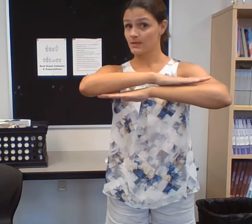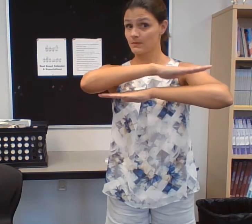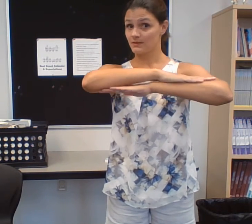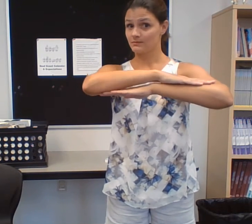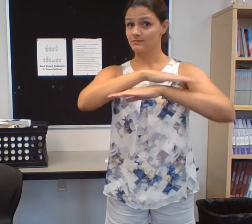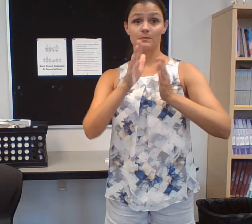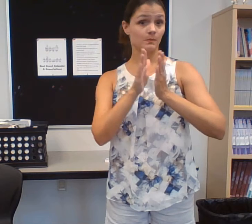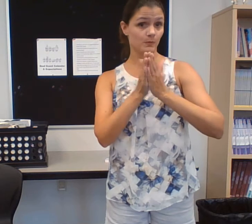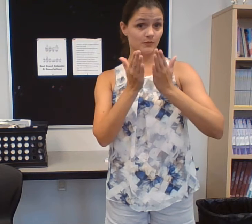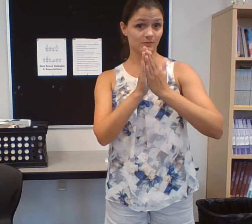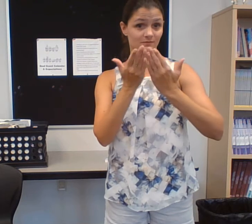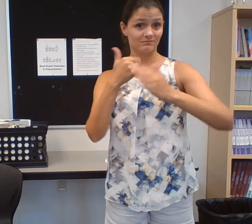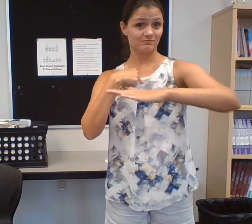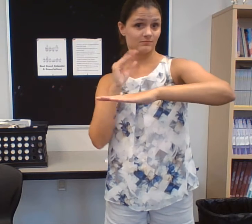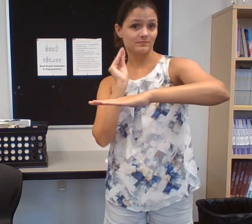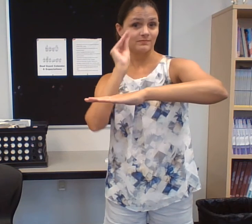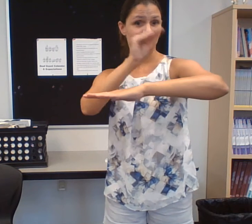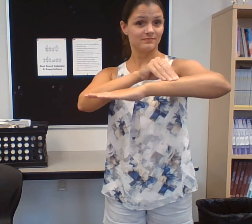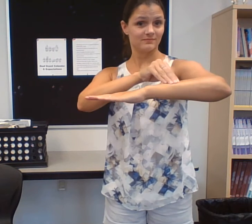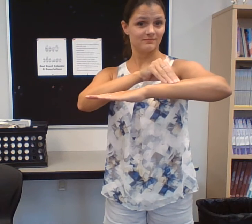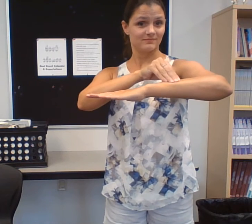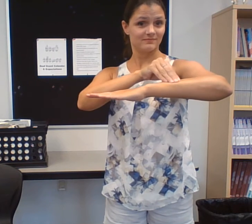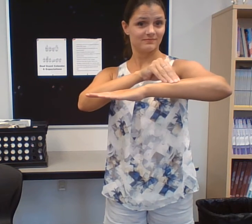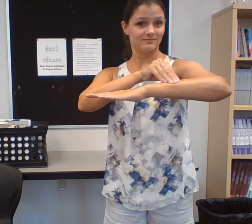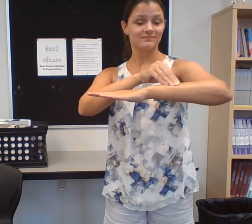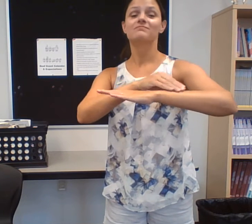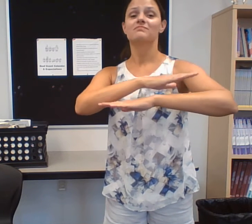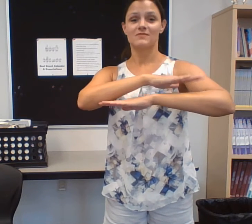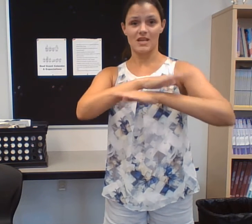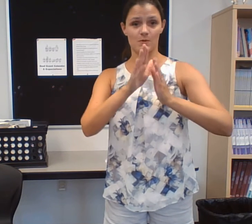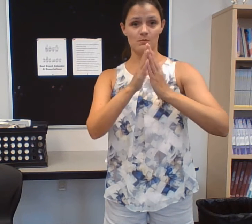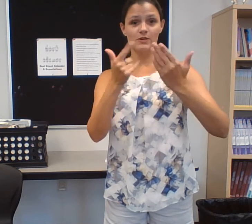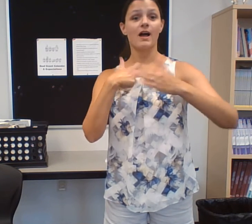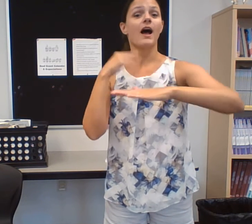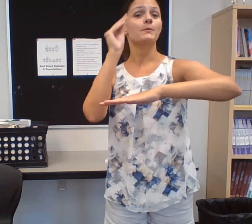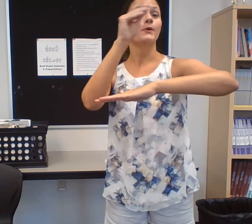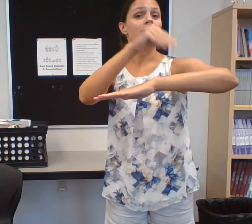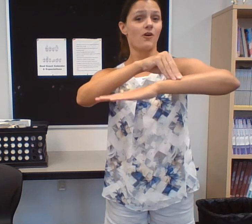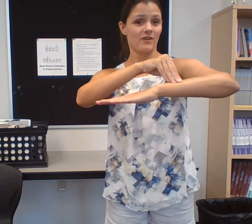Table, book, I put on.